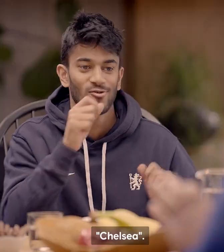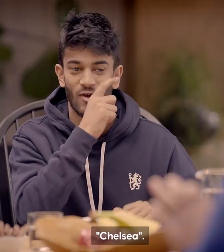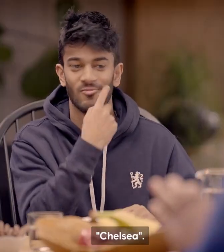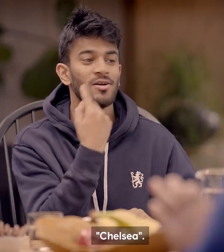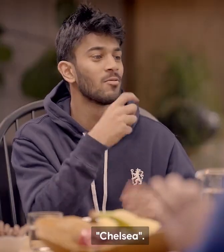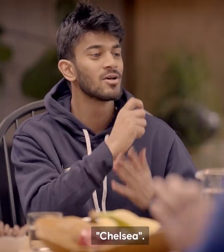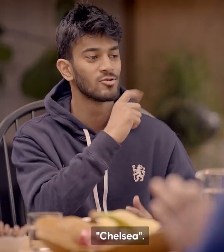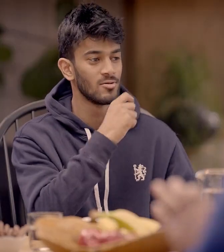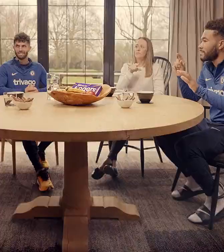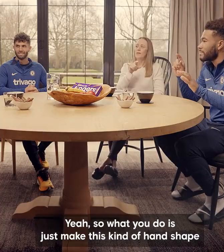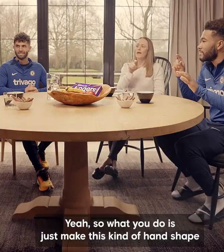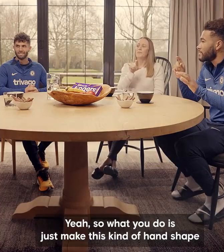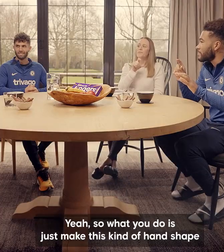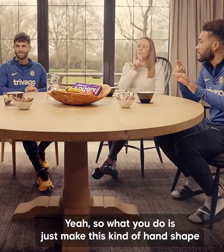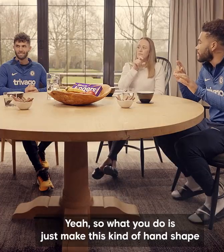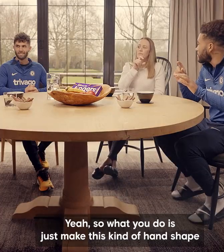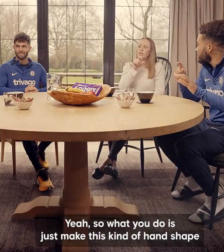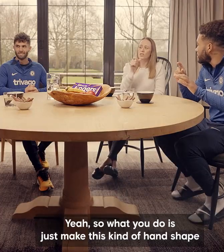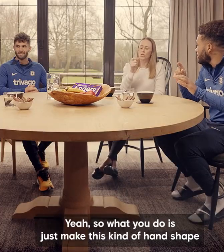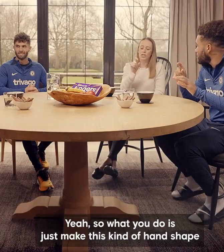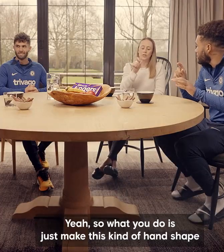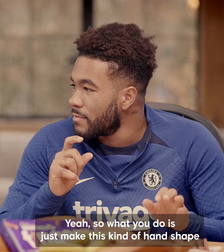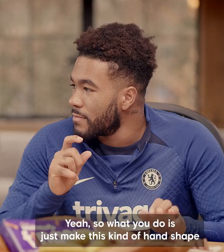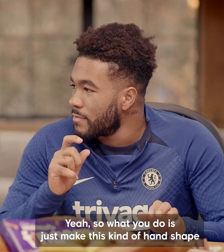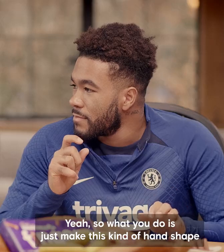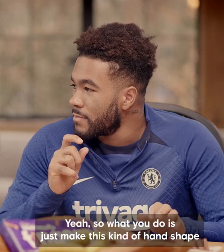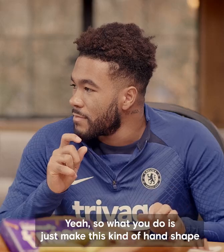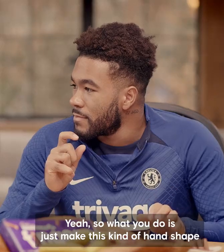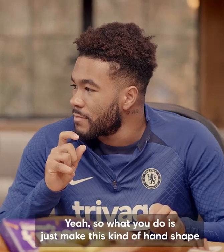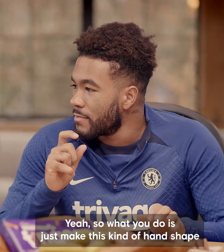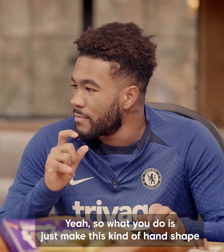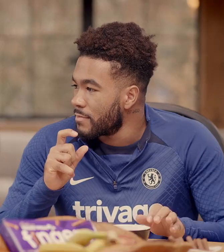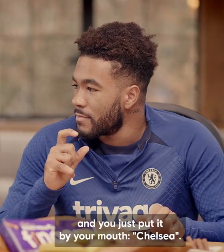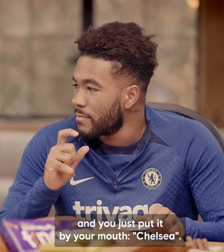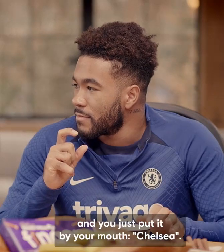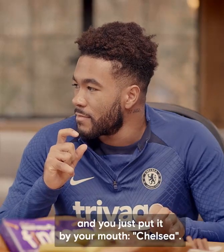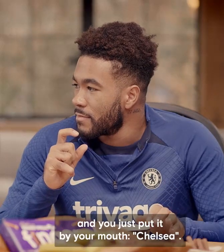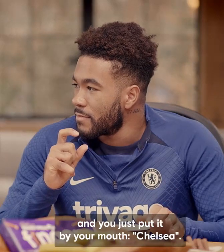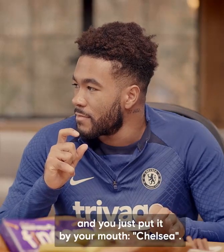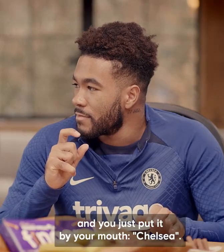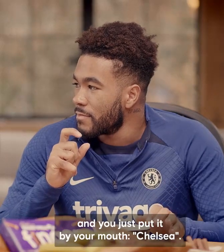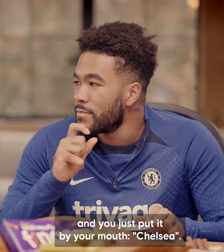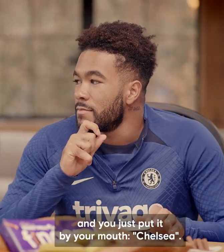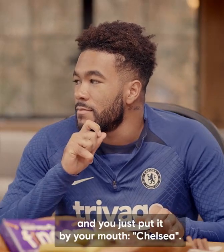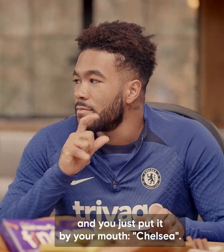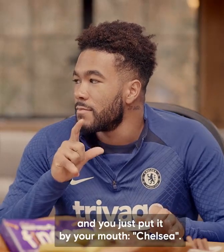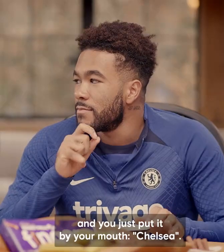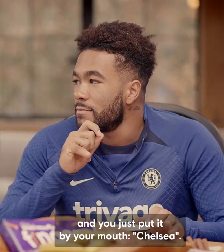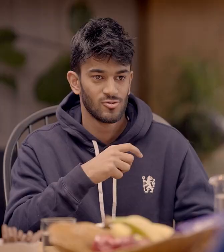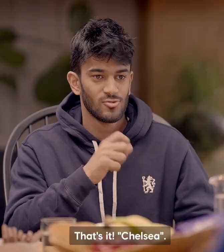Chelsea. Yeah. So what you do, you just put it, so it's kind of this hand shape, and you just sort of put it by your mouth, Chelsea. That's